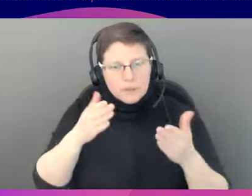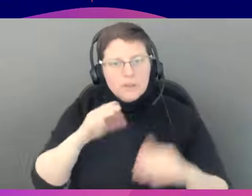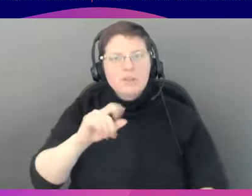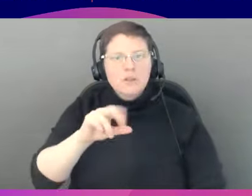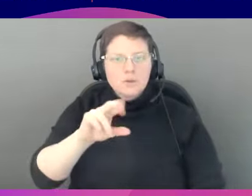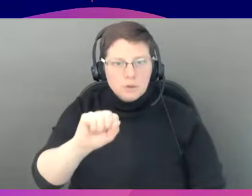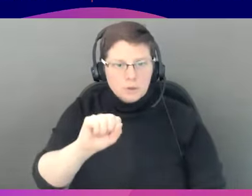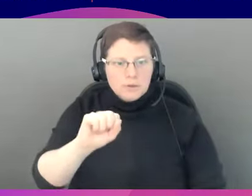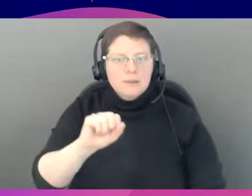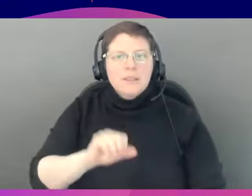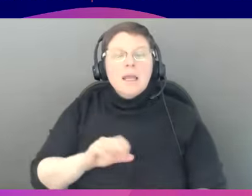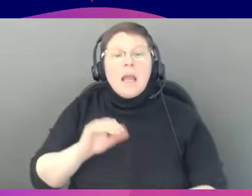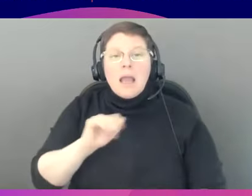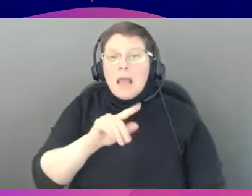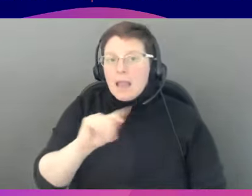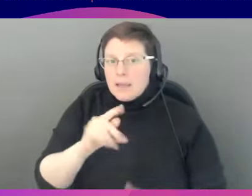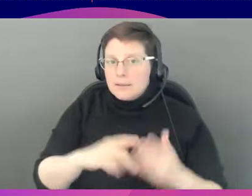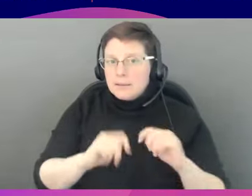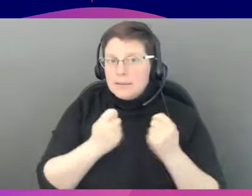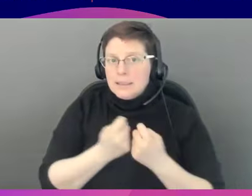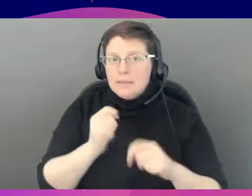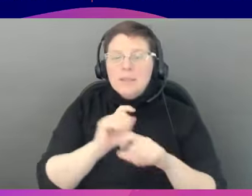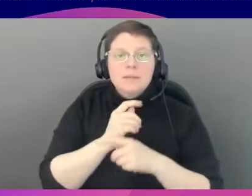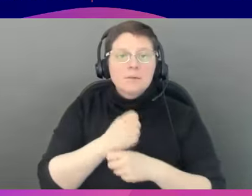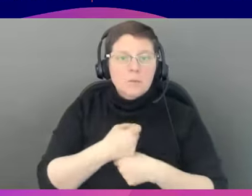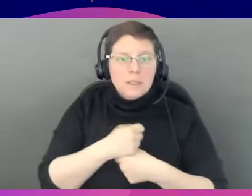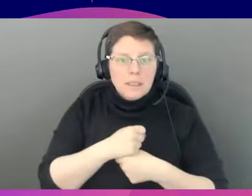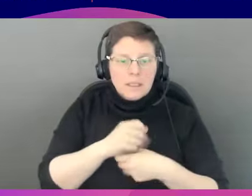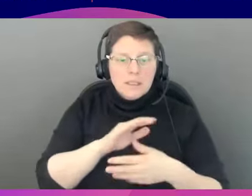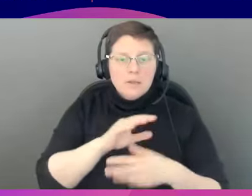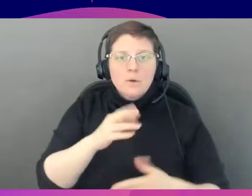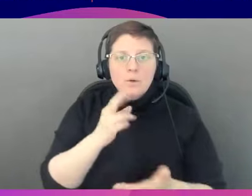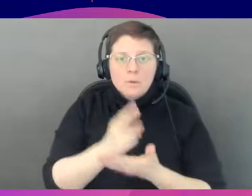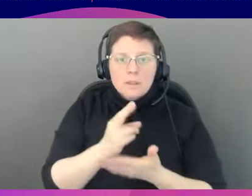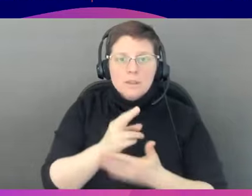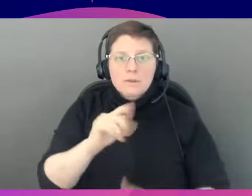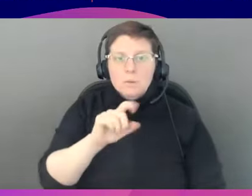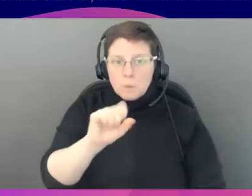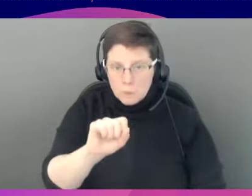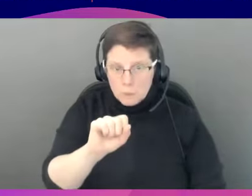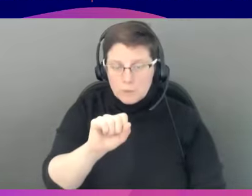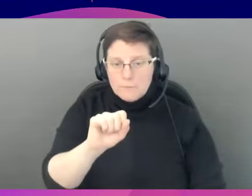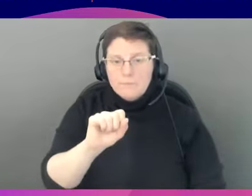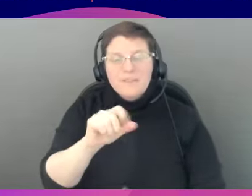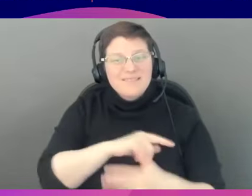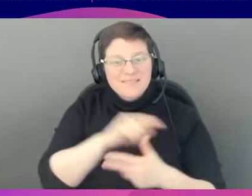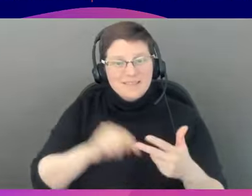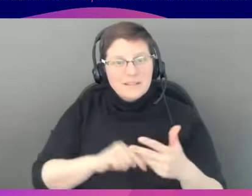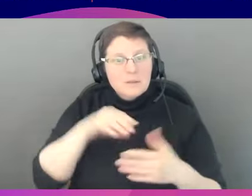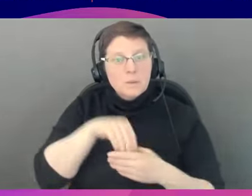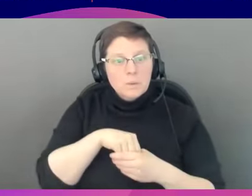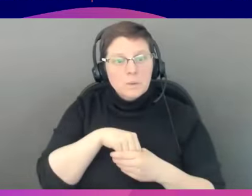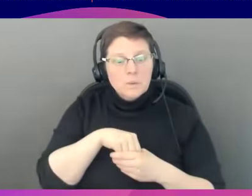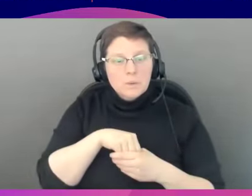The ACT project team has created resources and tools to support organizations in their own advocacy work. These tools include